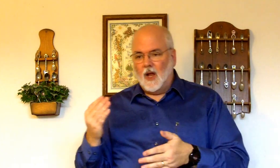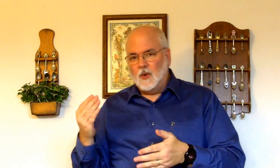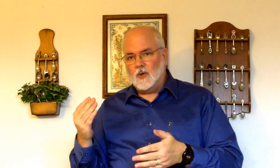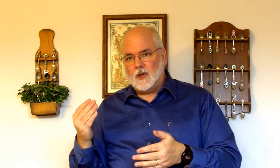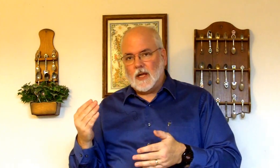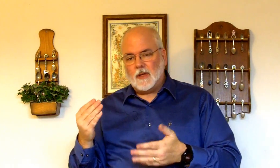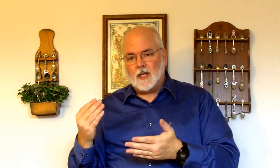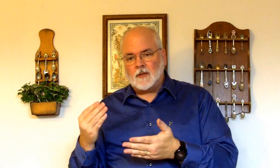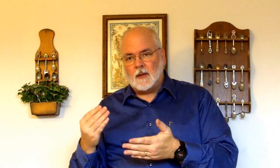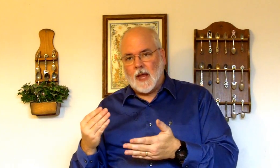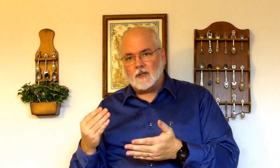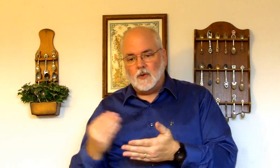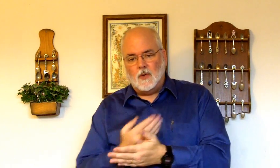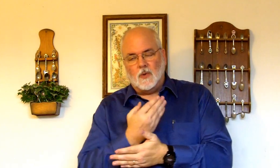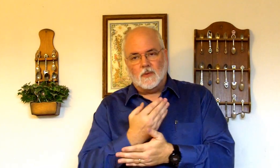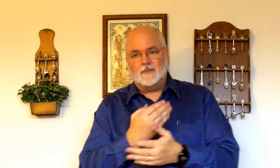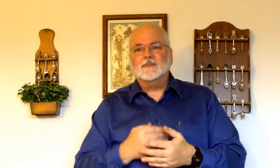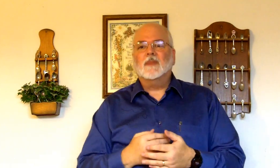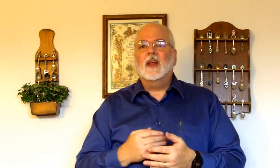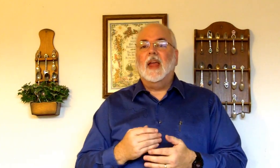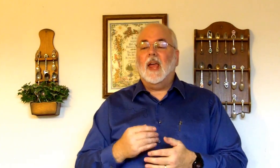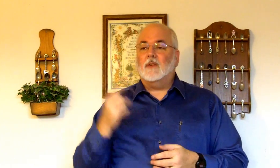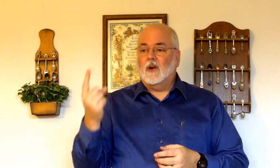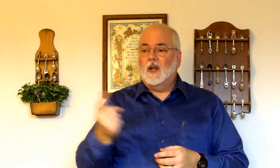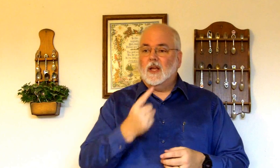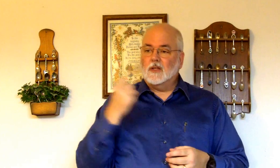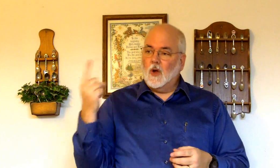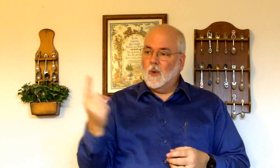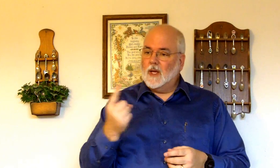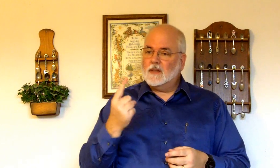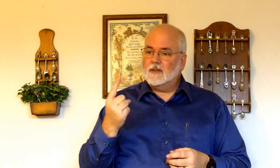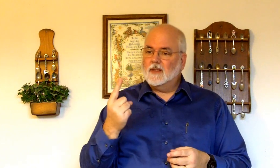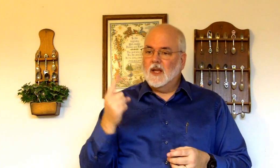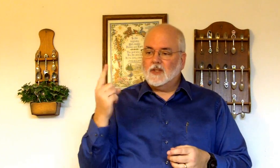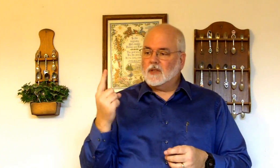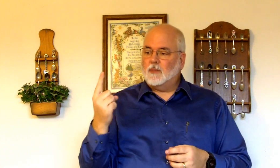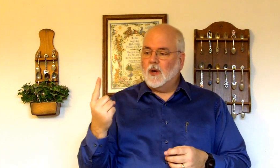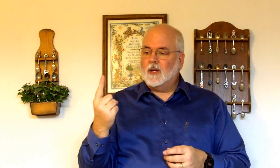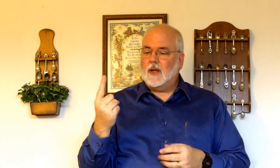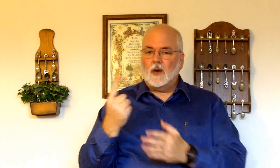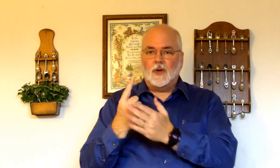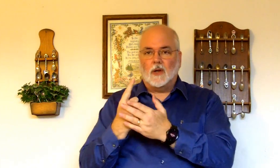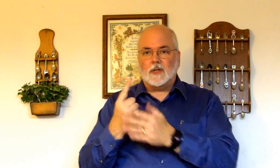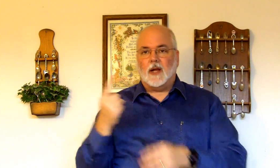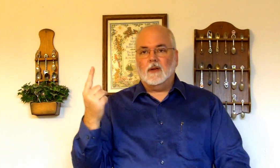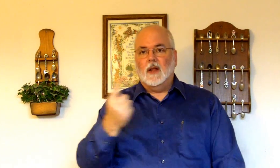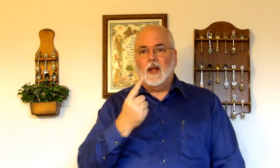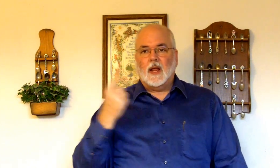anew turns out to be the same sign as new. Ever is always. Just point in the air with your knuckles out